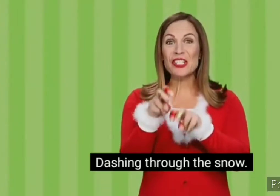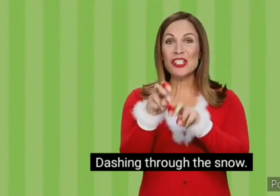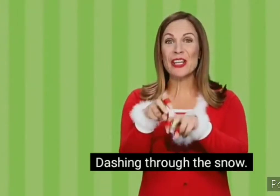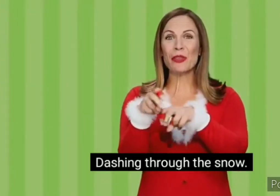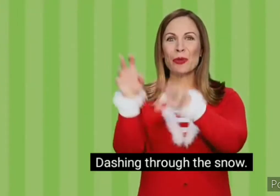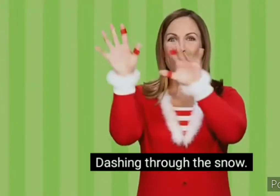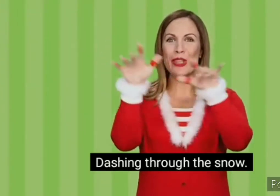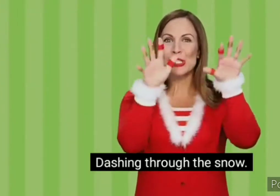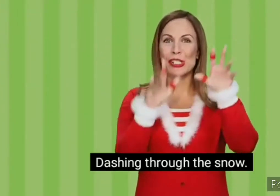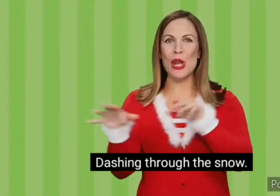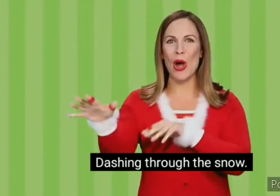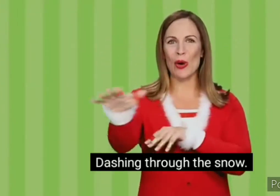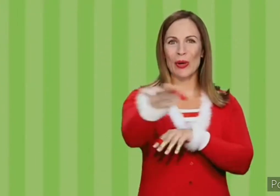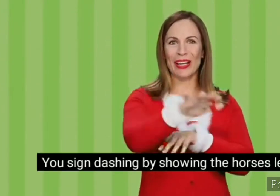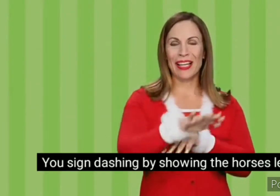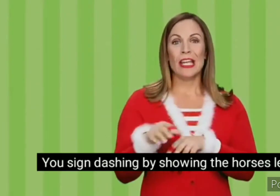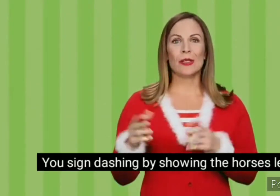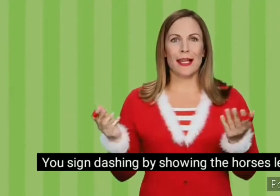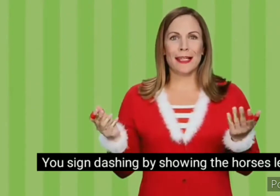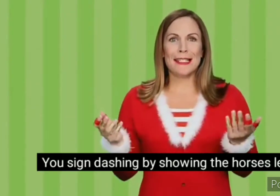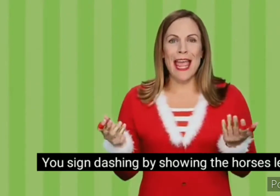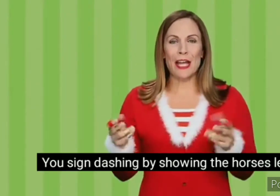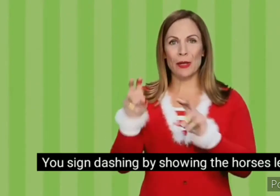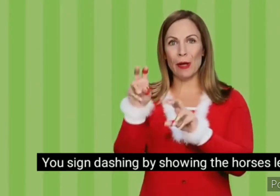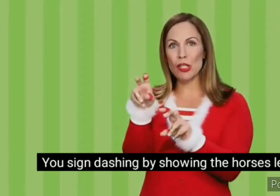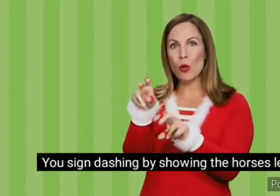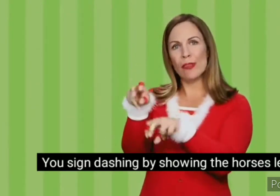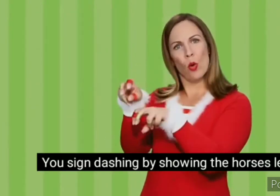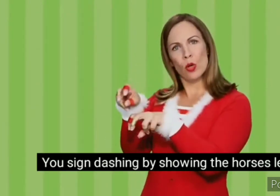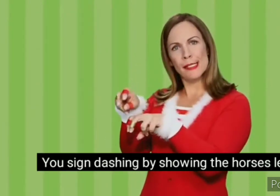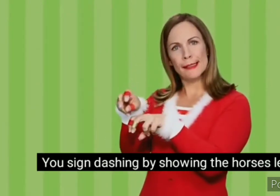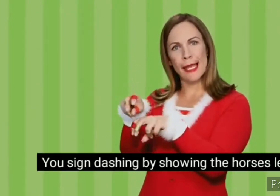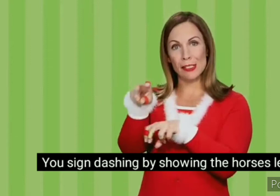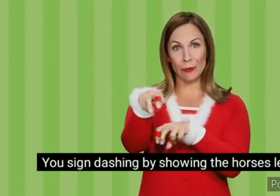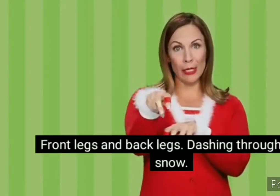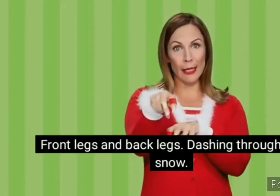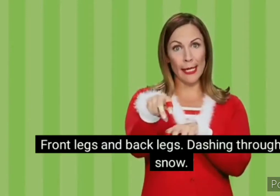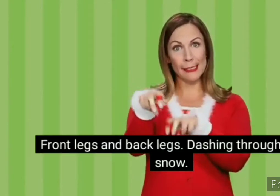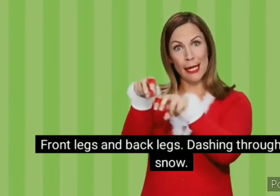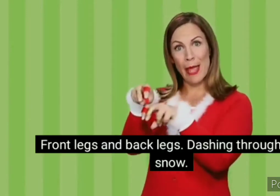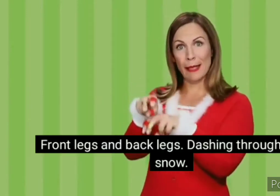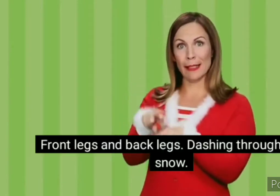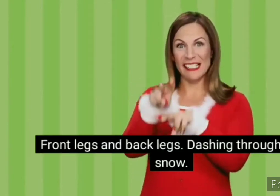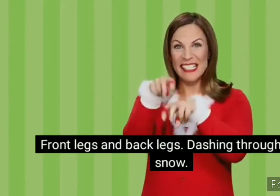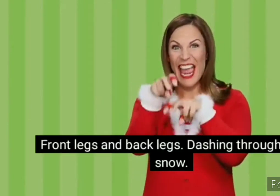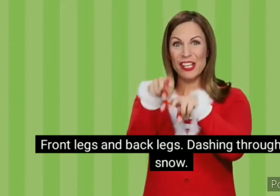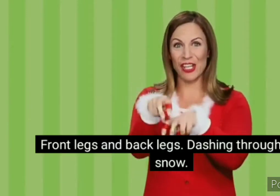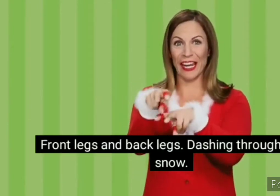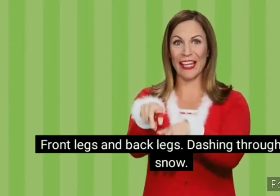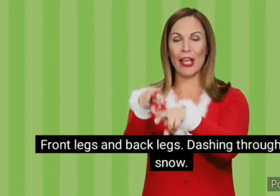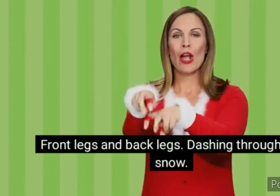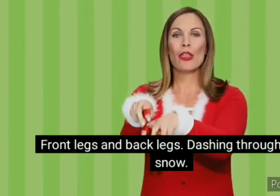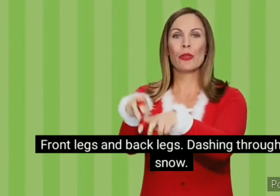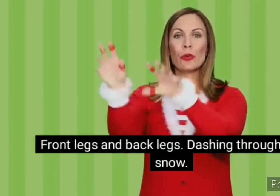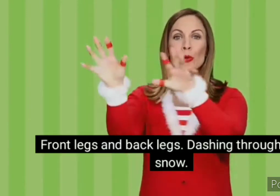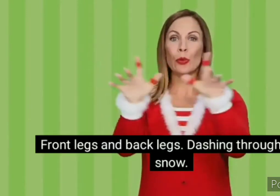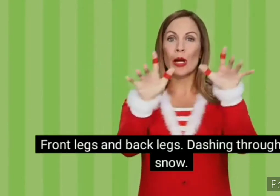Ariel, listen to me. The human world, it's a mess. Life under the sea is better than anything they got up there.